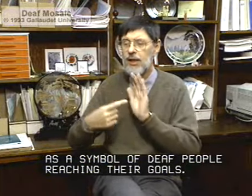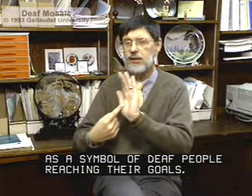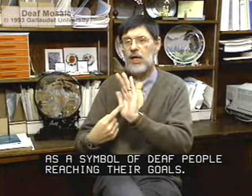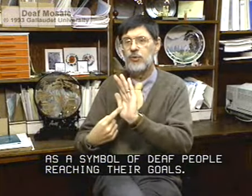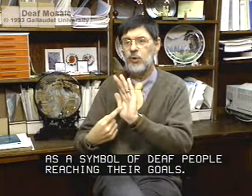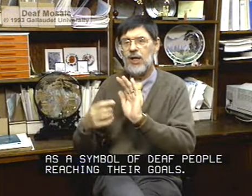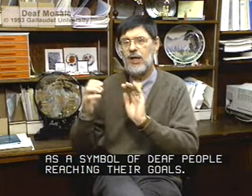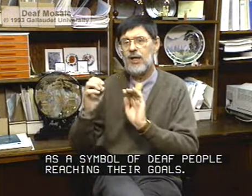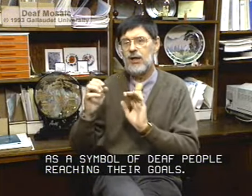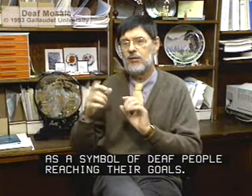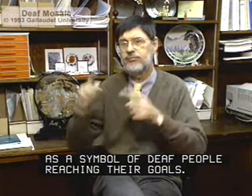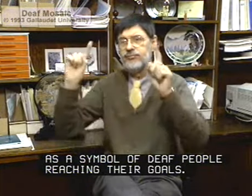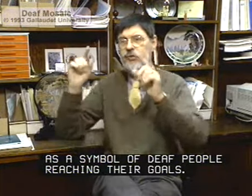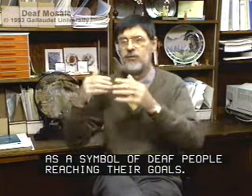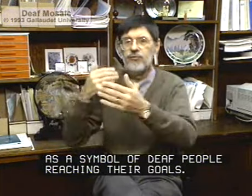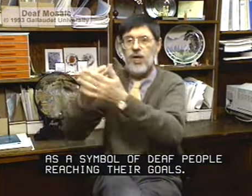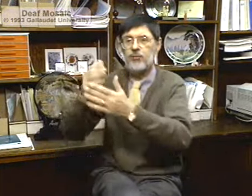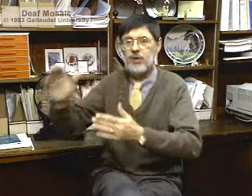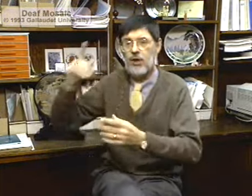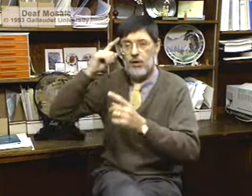people reaching their goals.